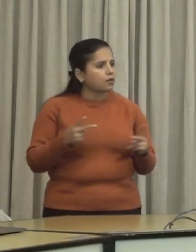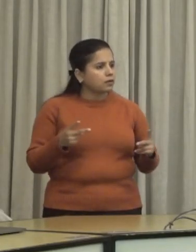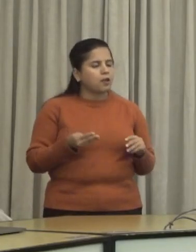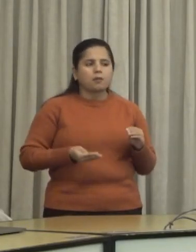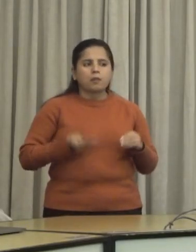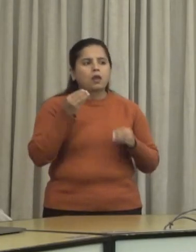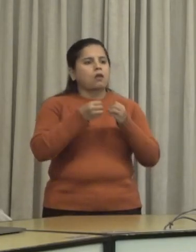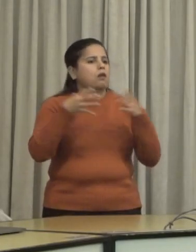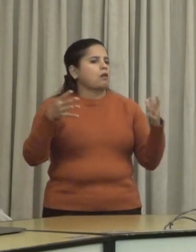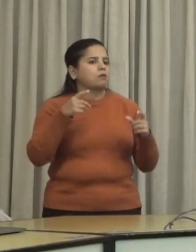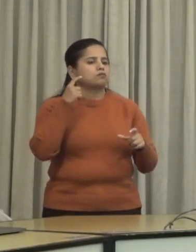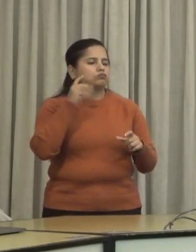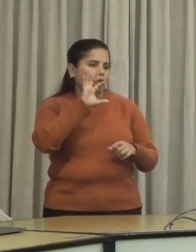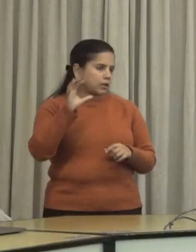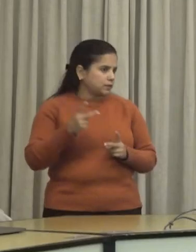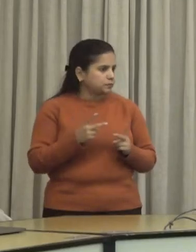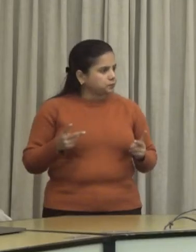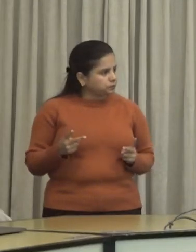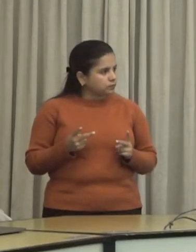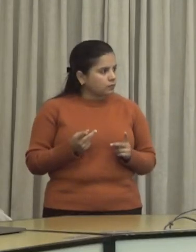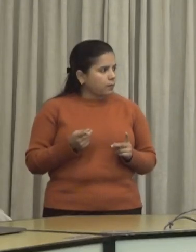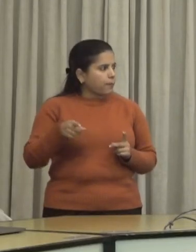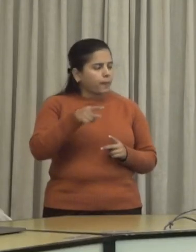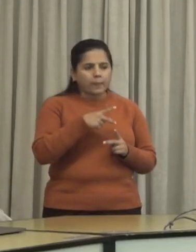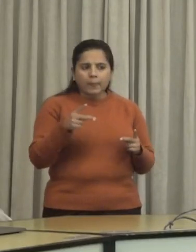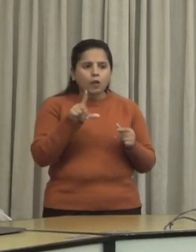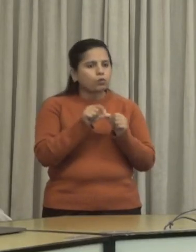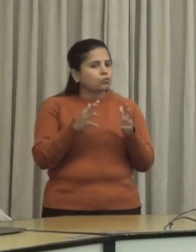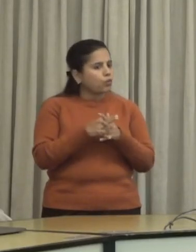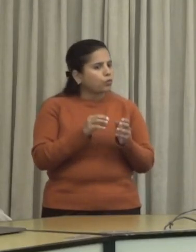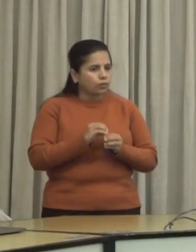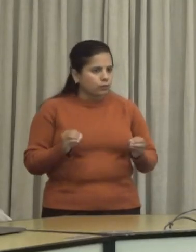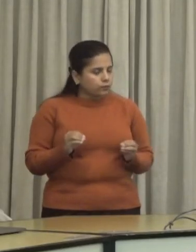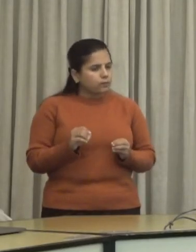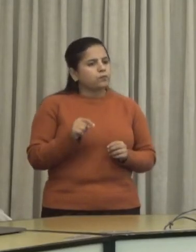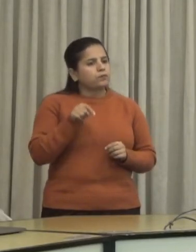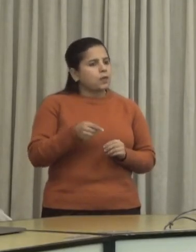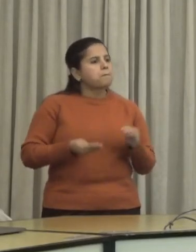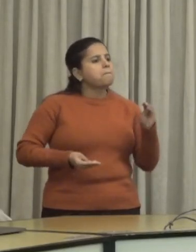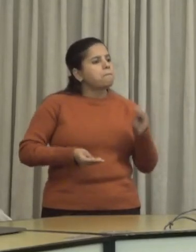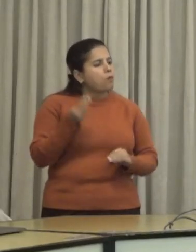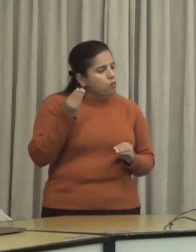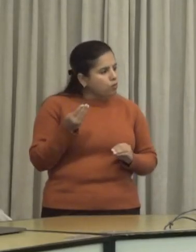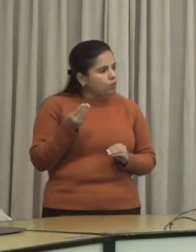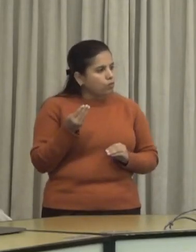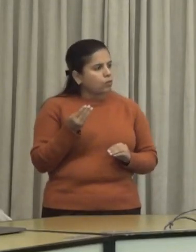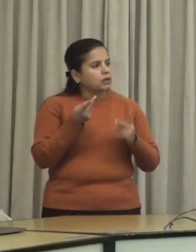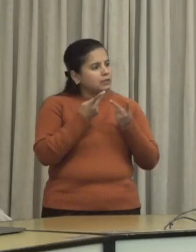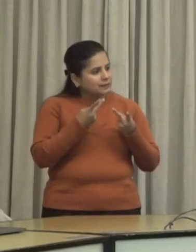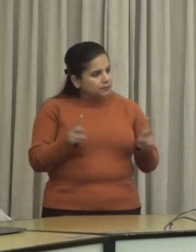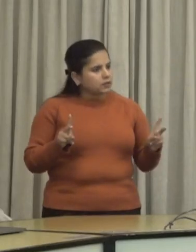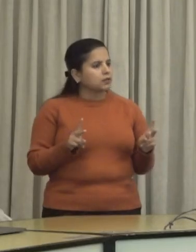large number of countries are, and without even legislation. So this is a much